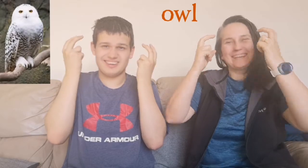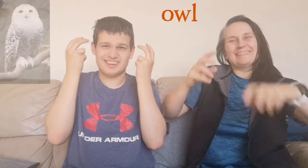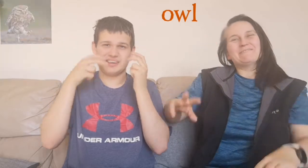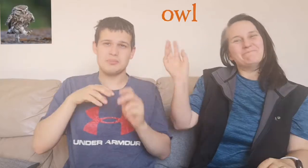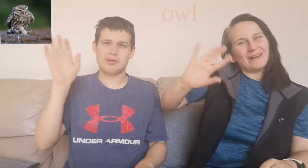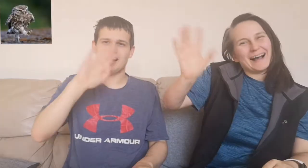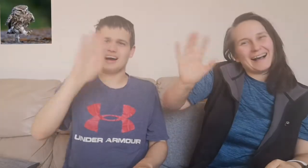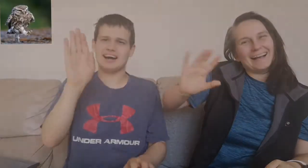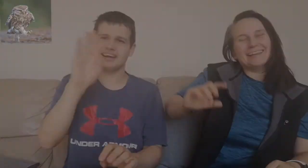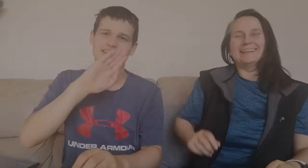Bye.